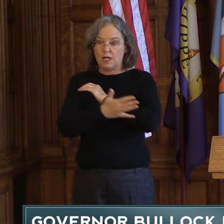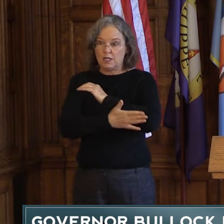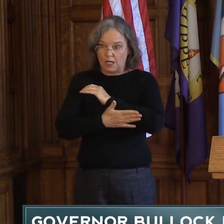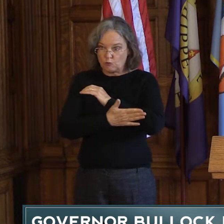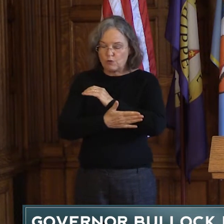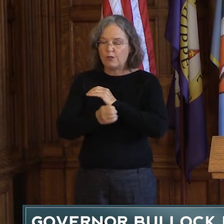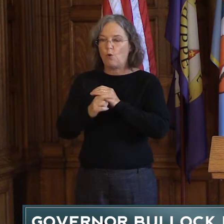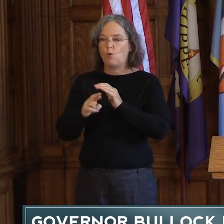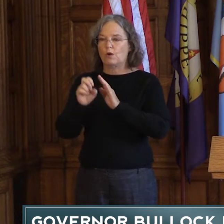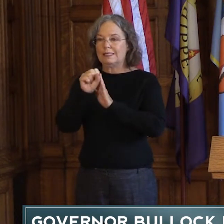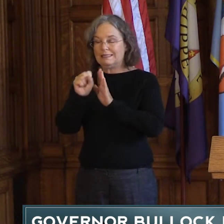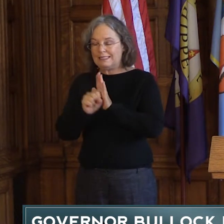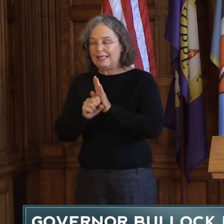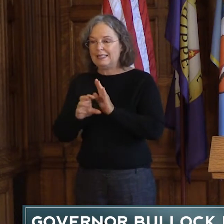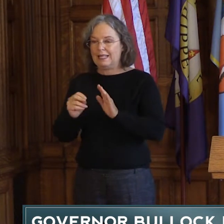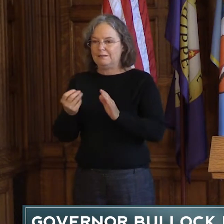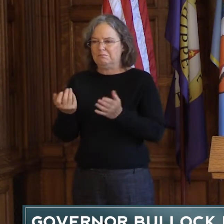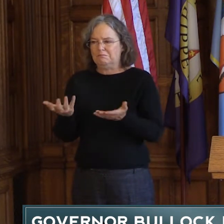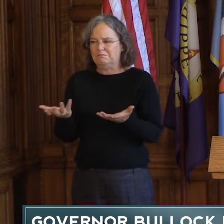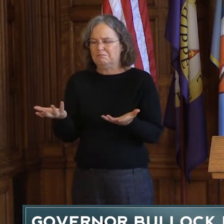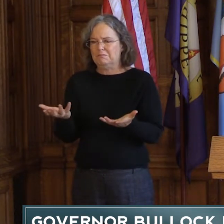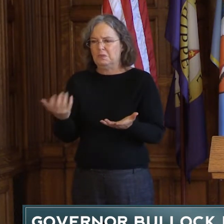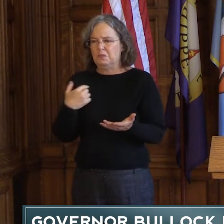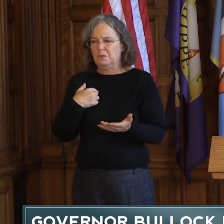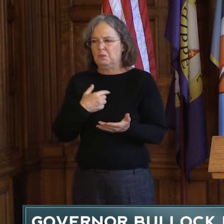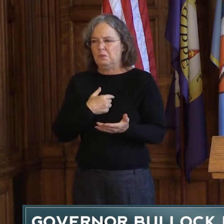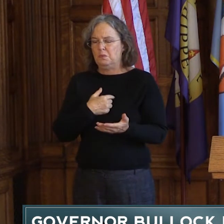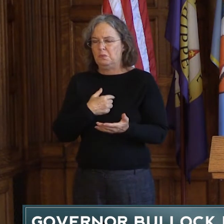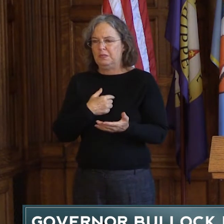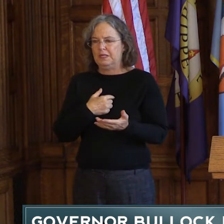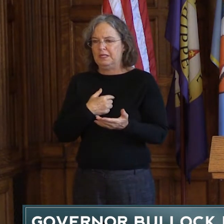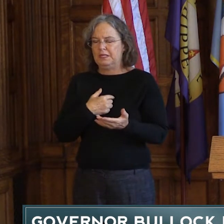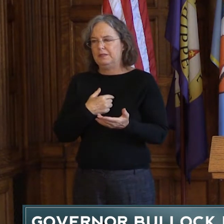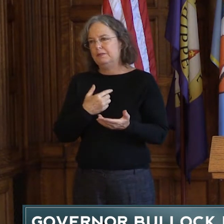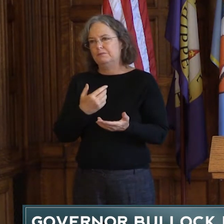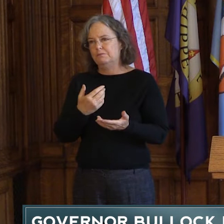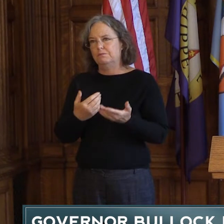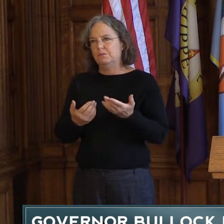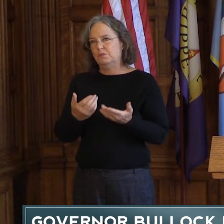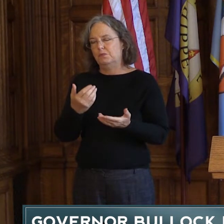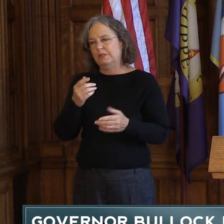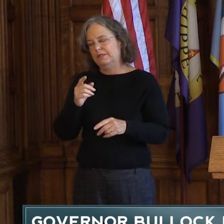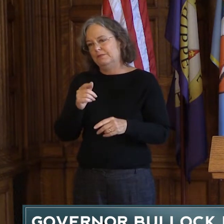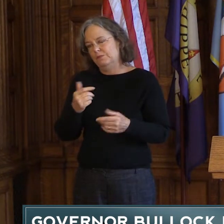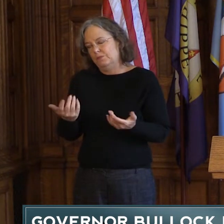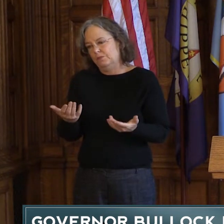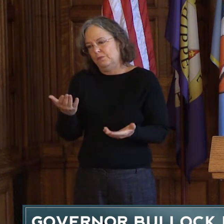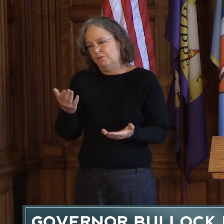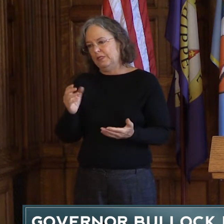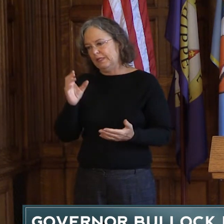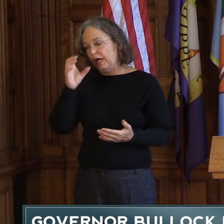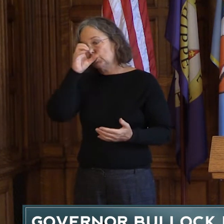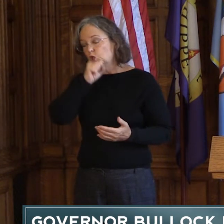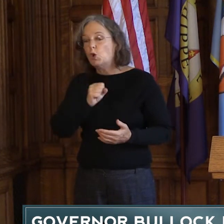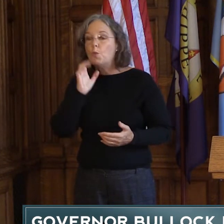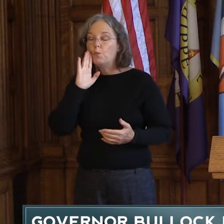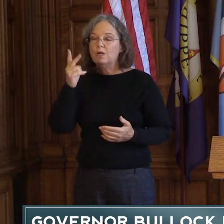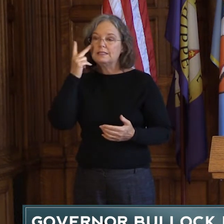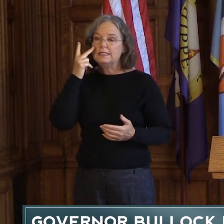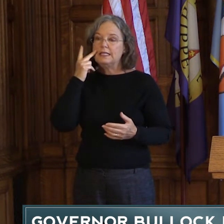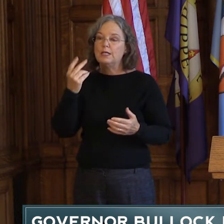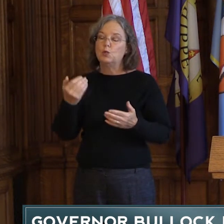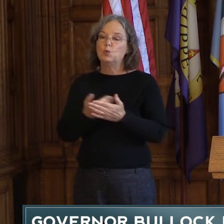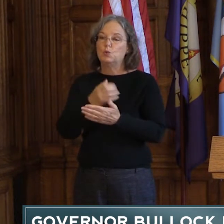isn't realistic to believe that we'll have continuous days of no cases. I think since Sunday that we